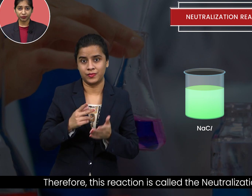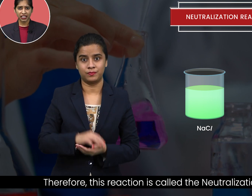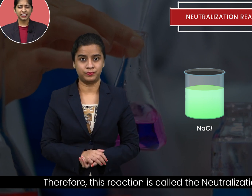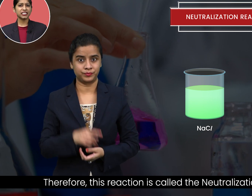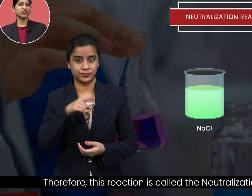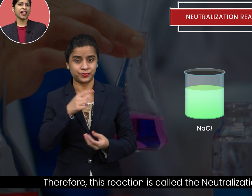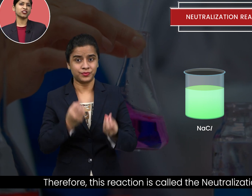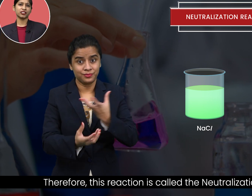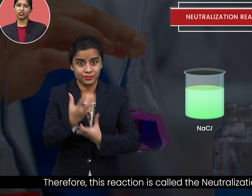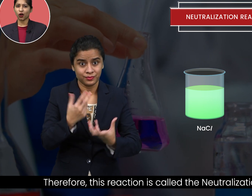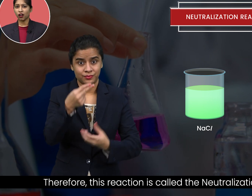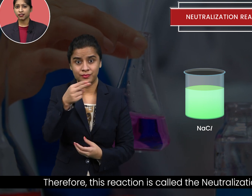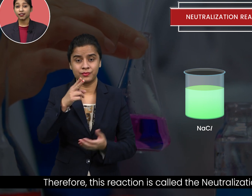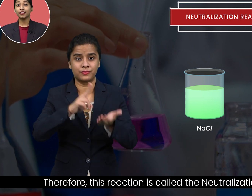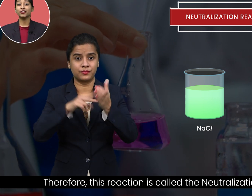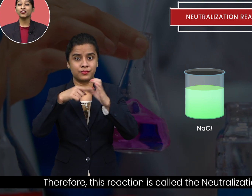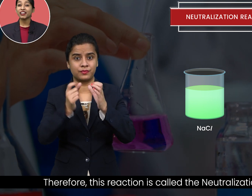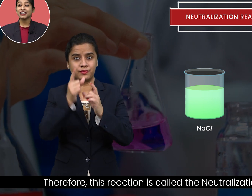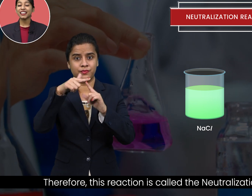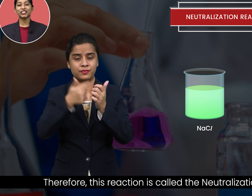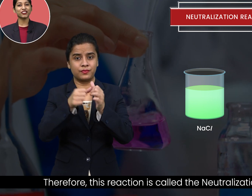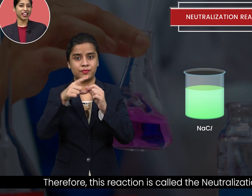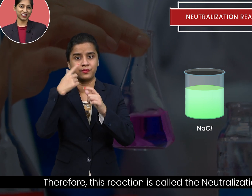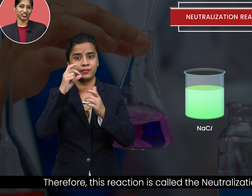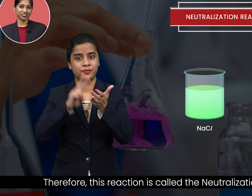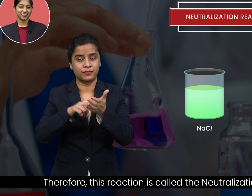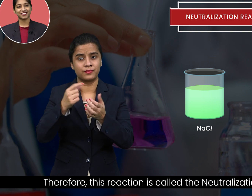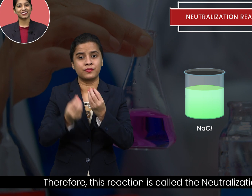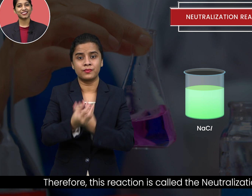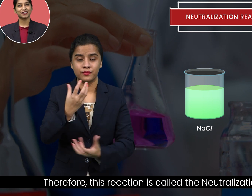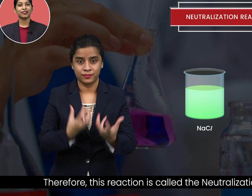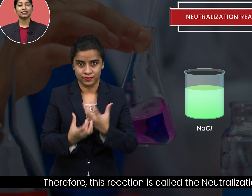Therefore, this reaction is called the neutralization reaction.